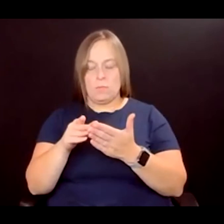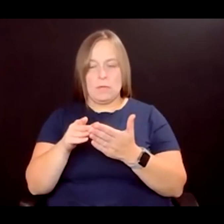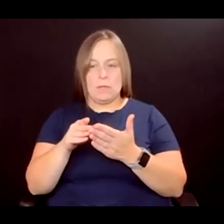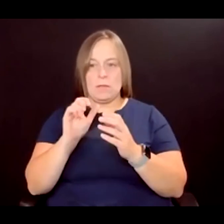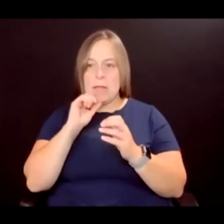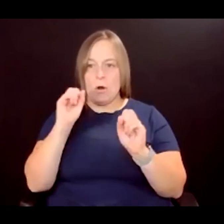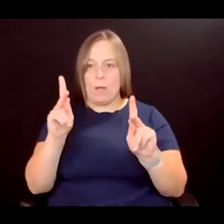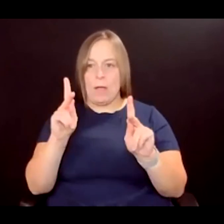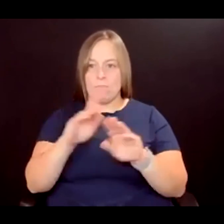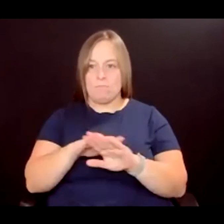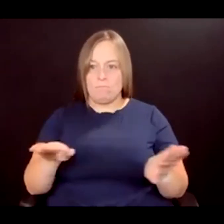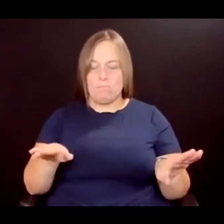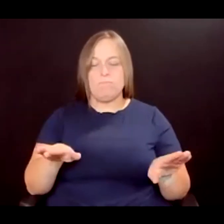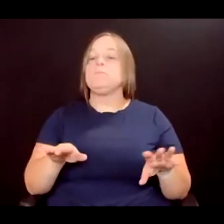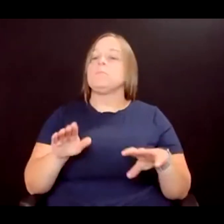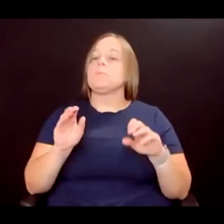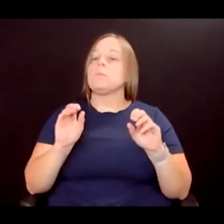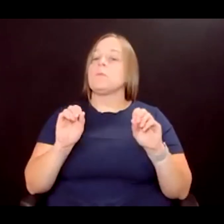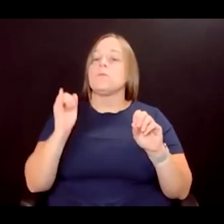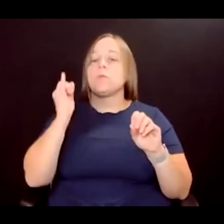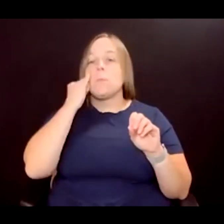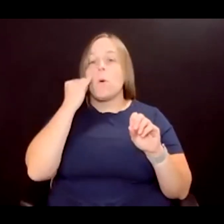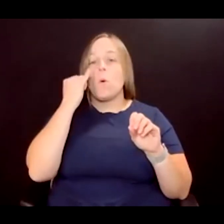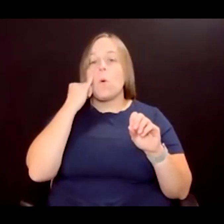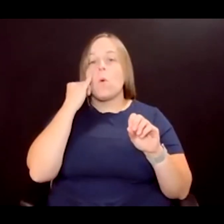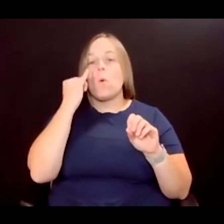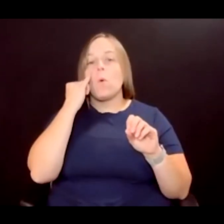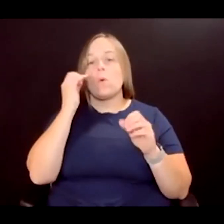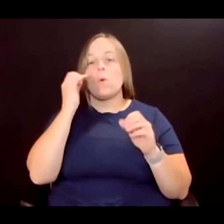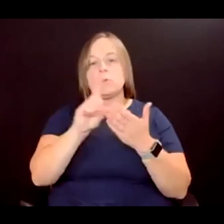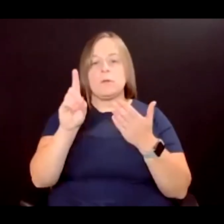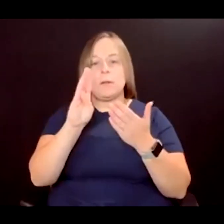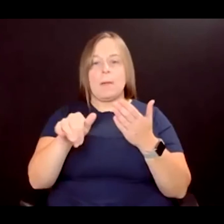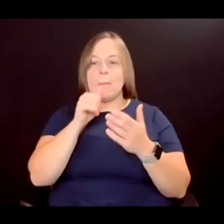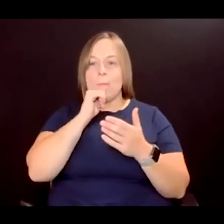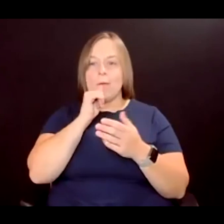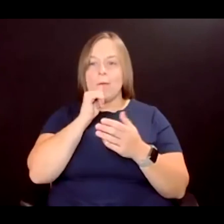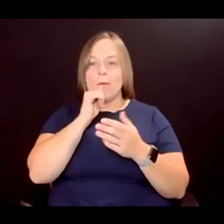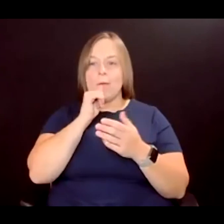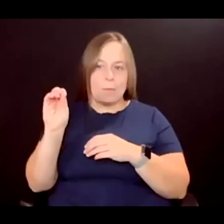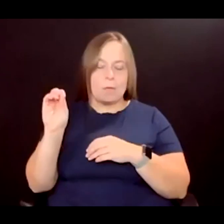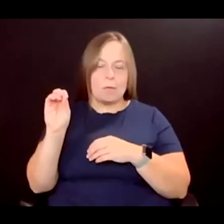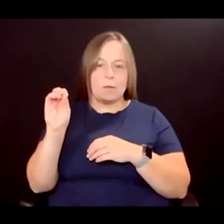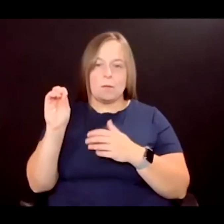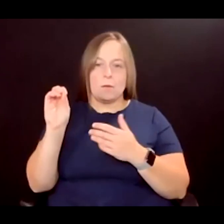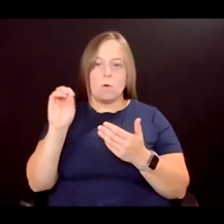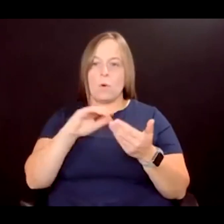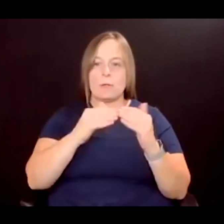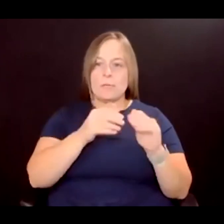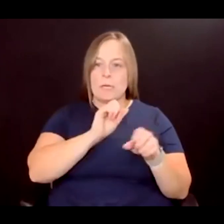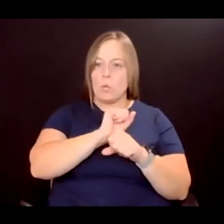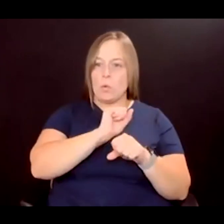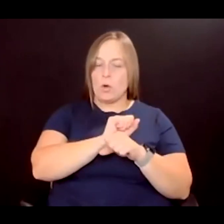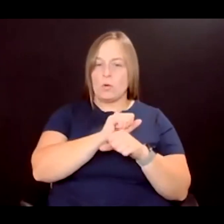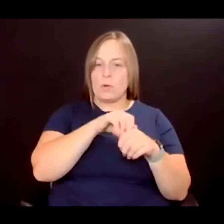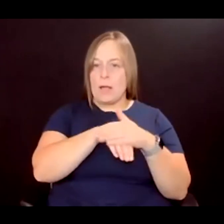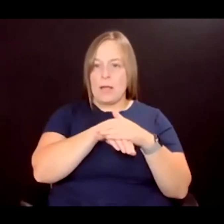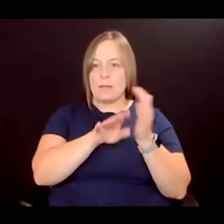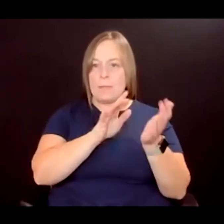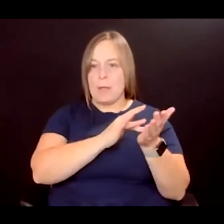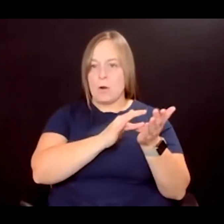in the city of Albany, what happens with, people who might be seeking redress